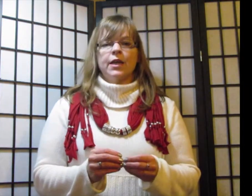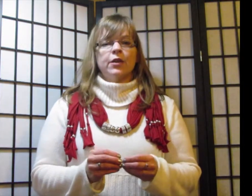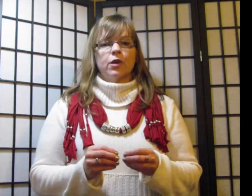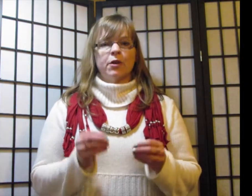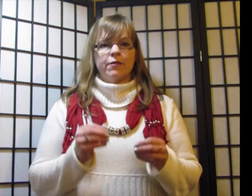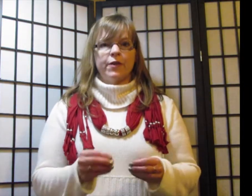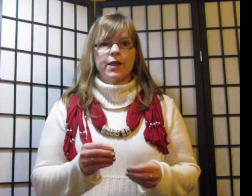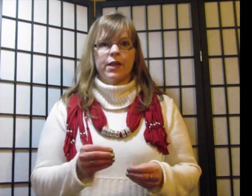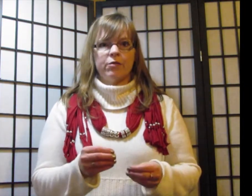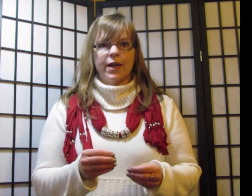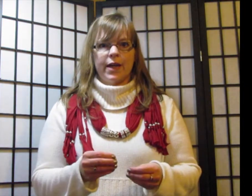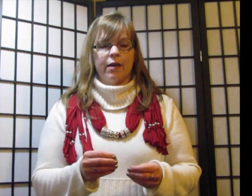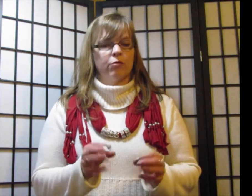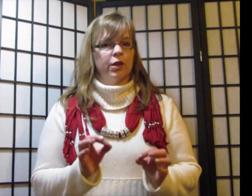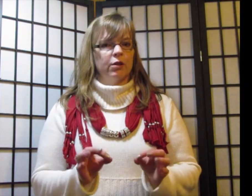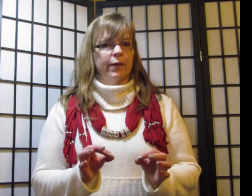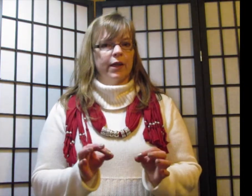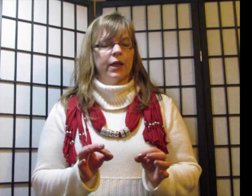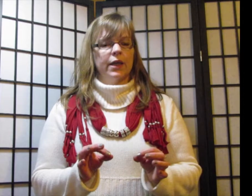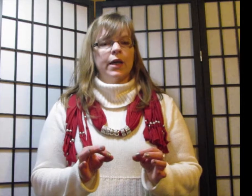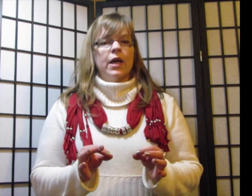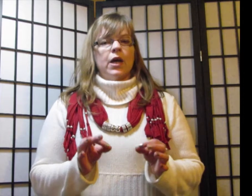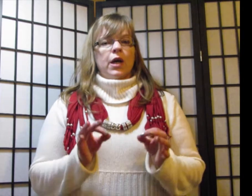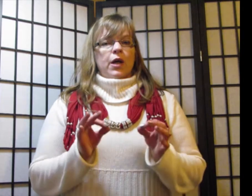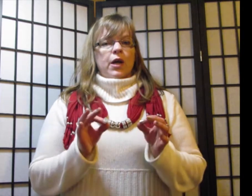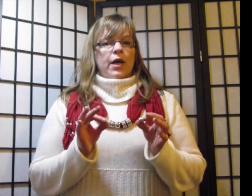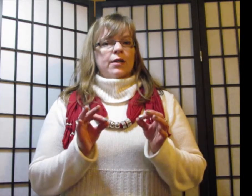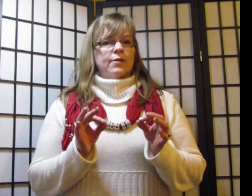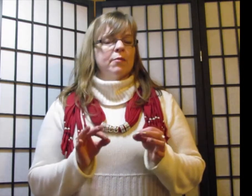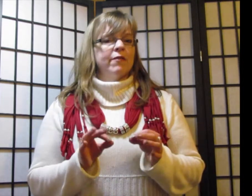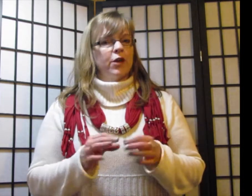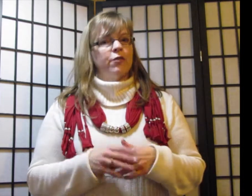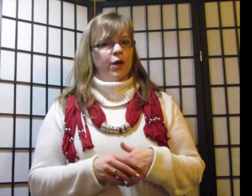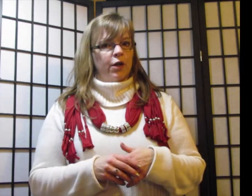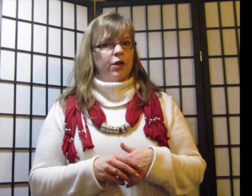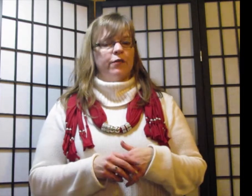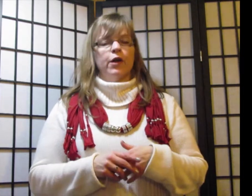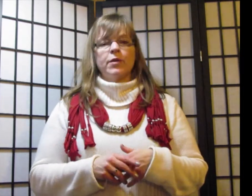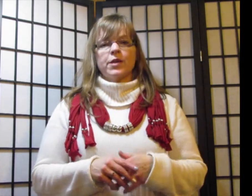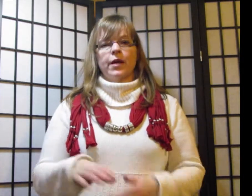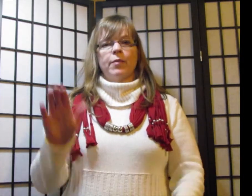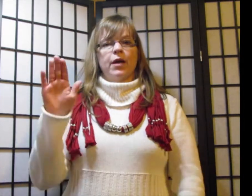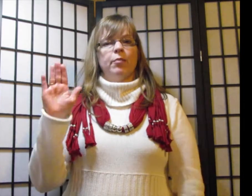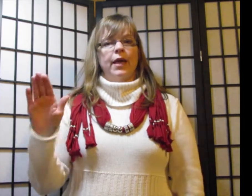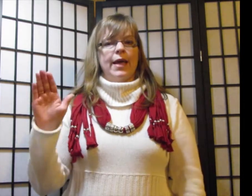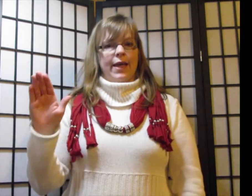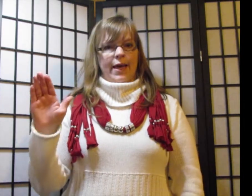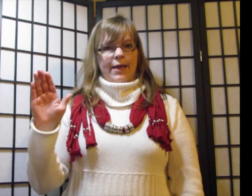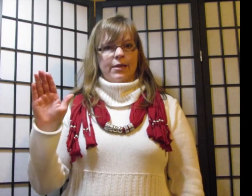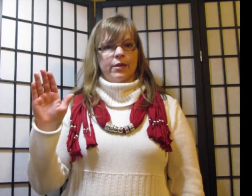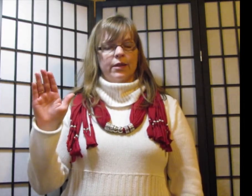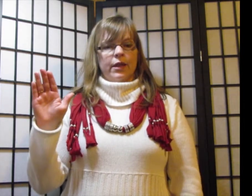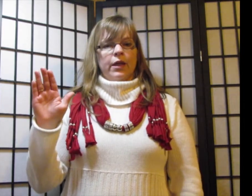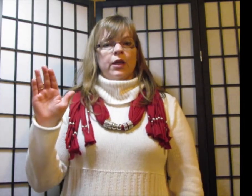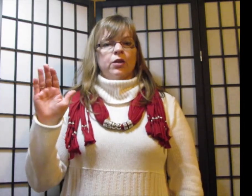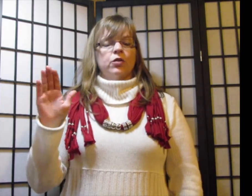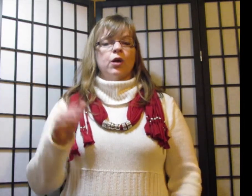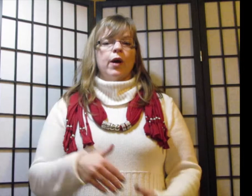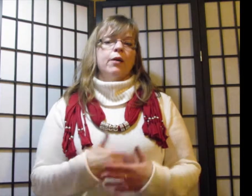So I'm going to fit it in right now real quick. And some of it you've heard. You've heard me talk about a blade hand. So I want